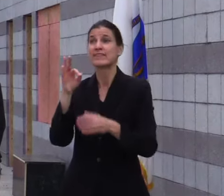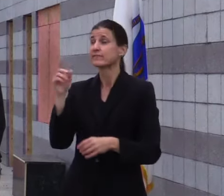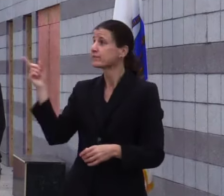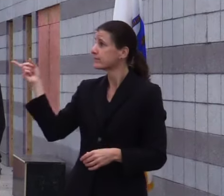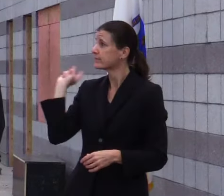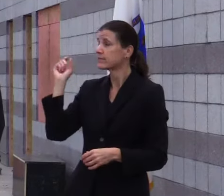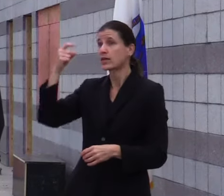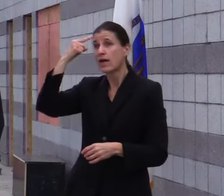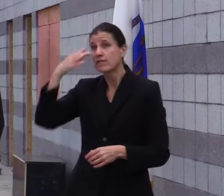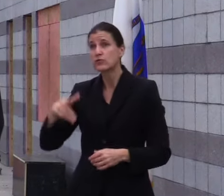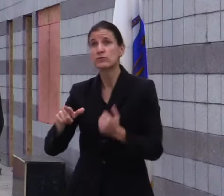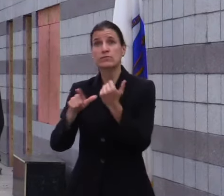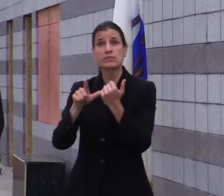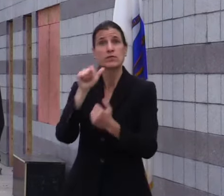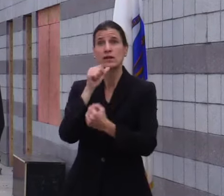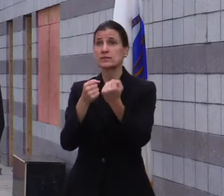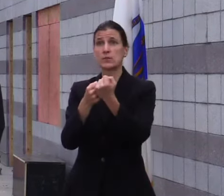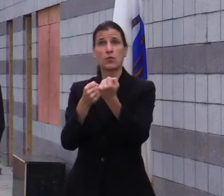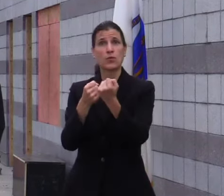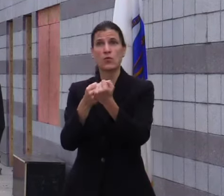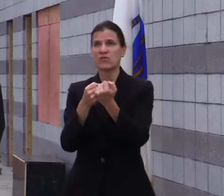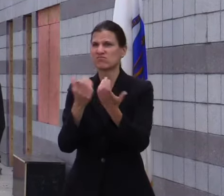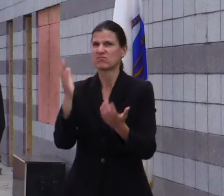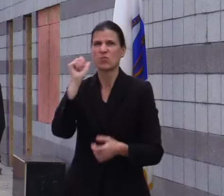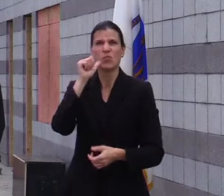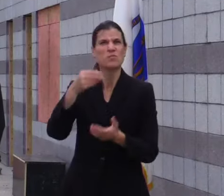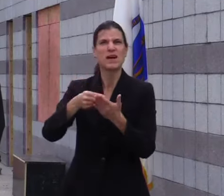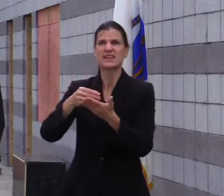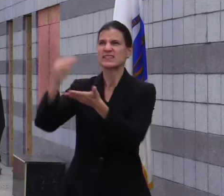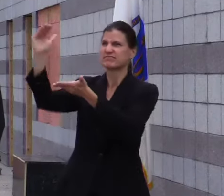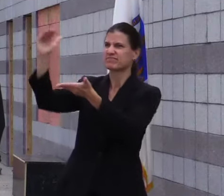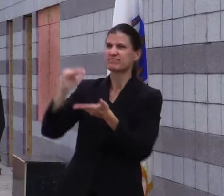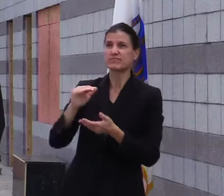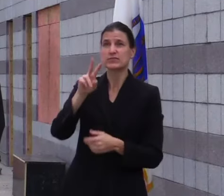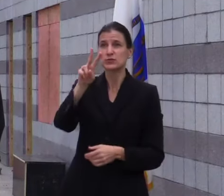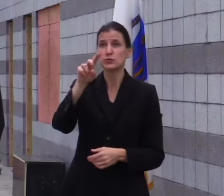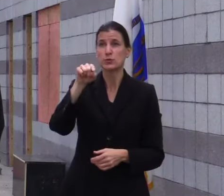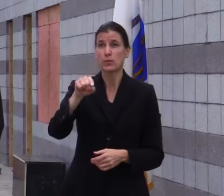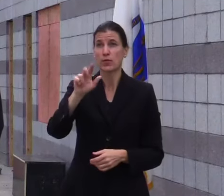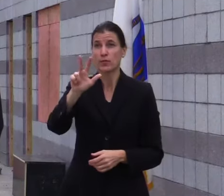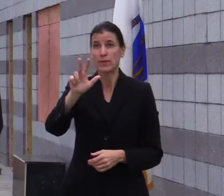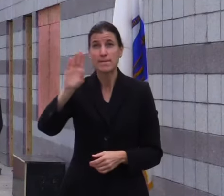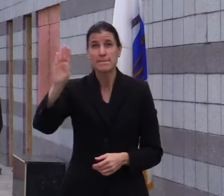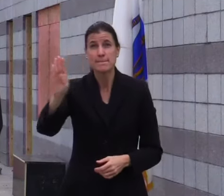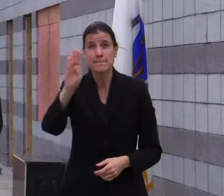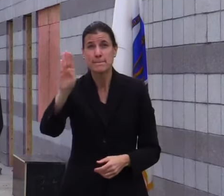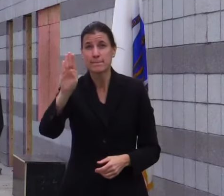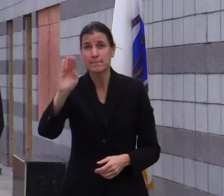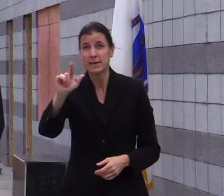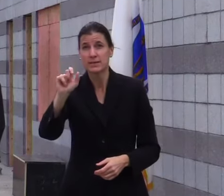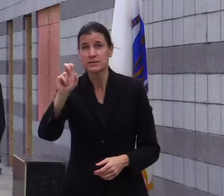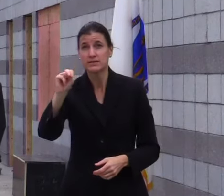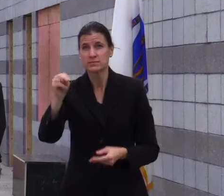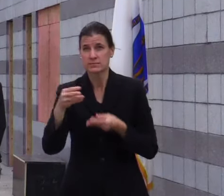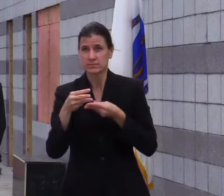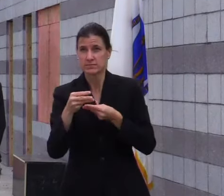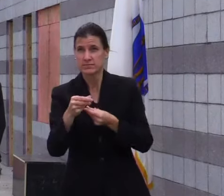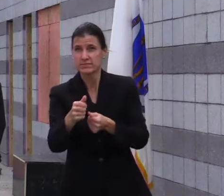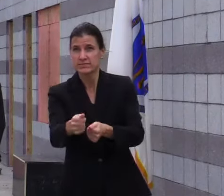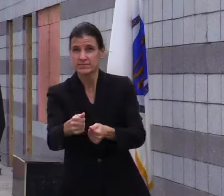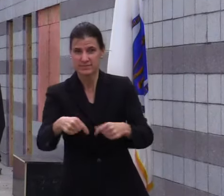$2.3 billion project taking shape and reaching its critical 50% completion milestone. Back